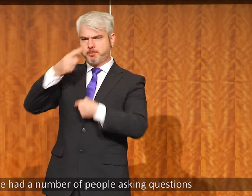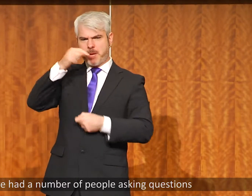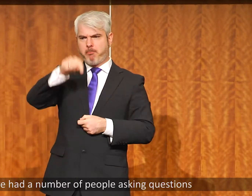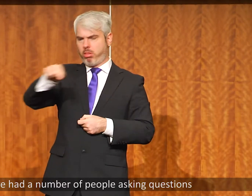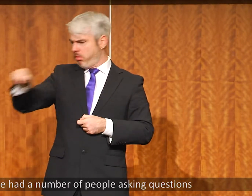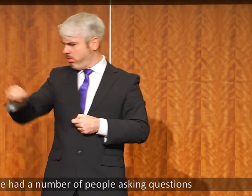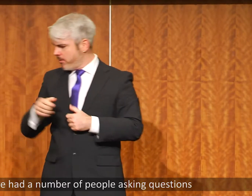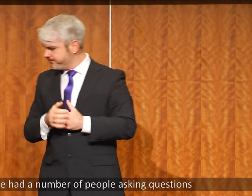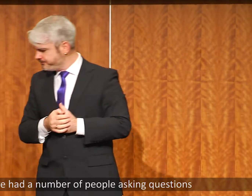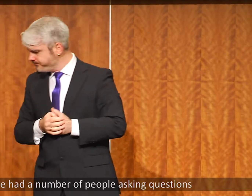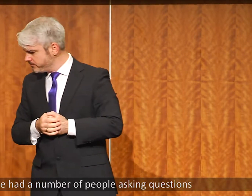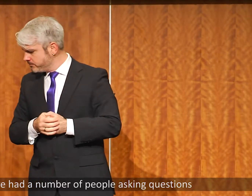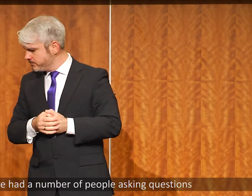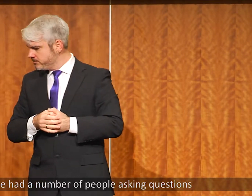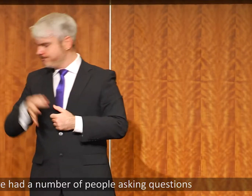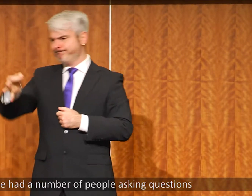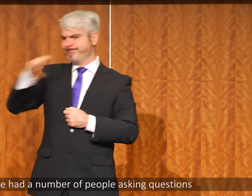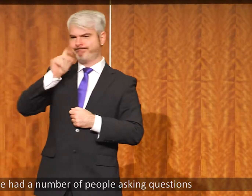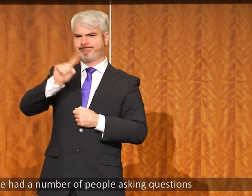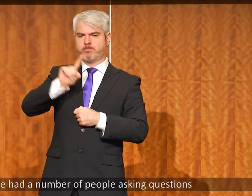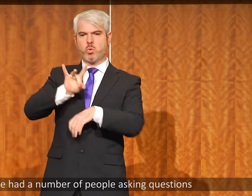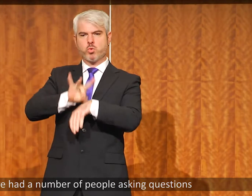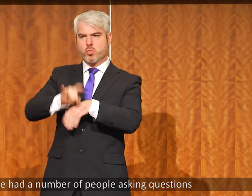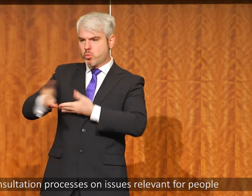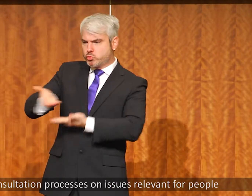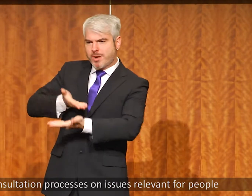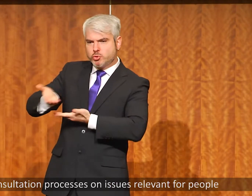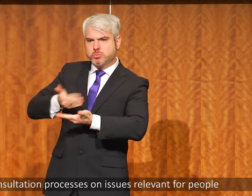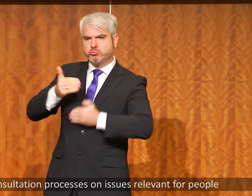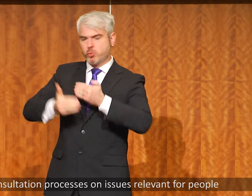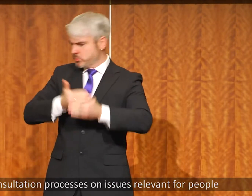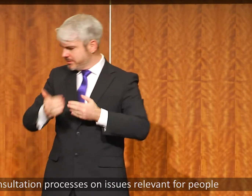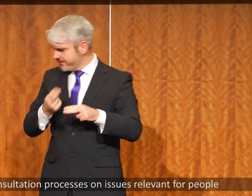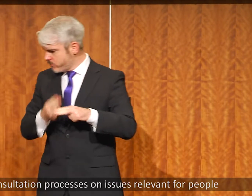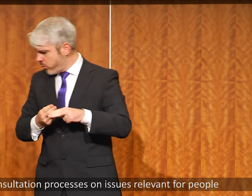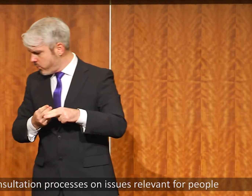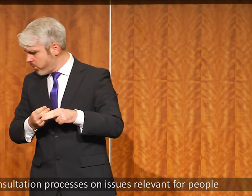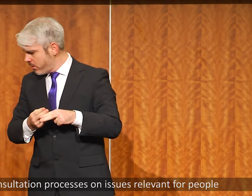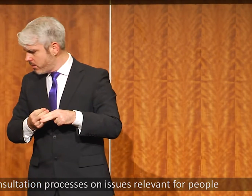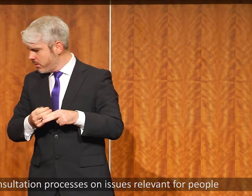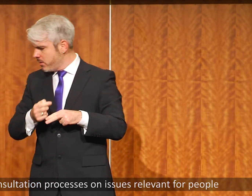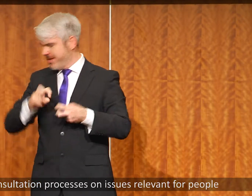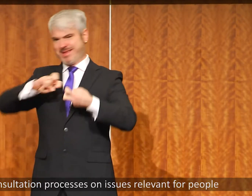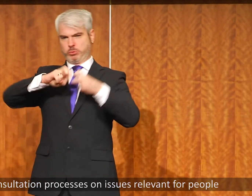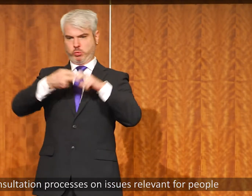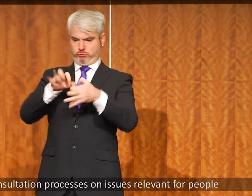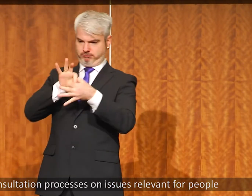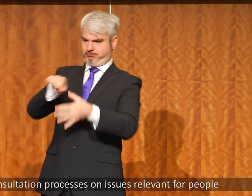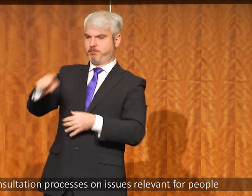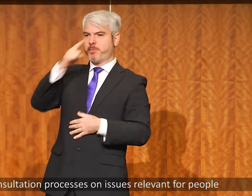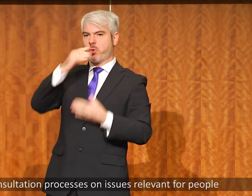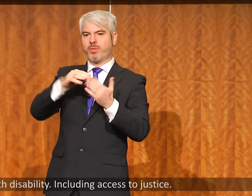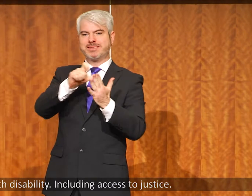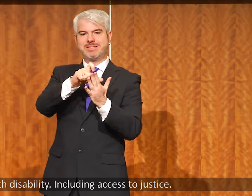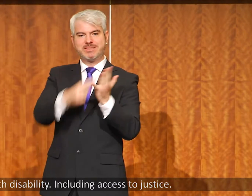we've had a number of people asking questions about the consultation processes on issues